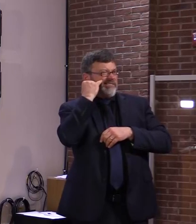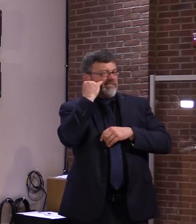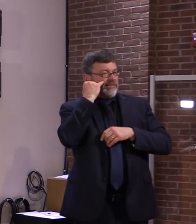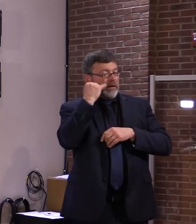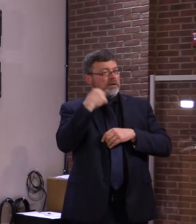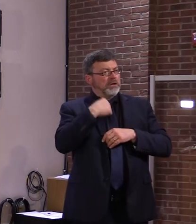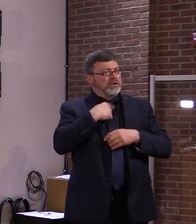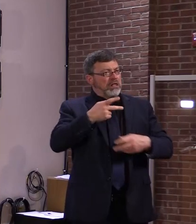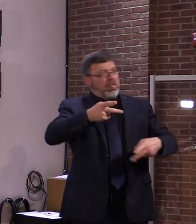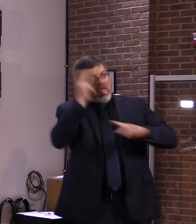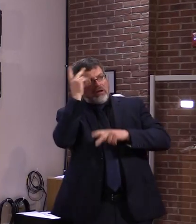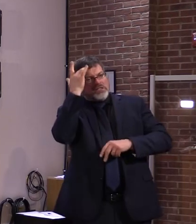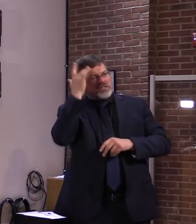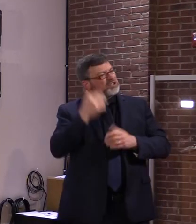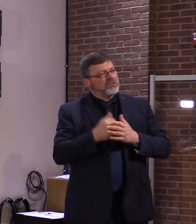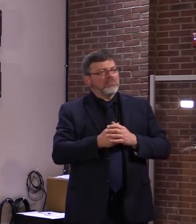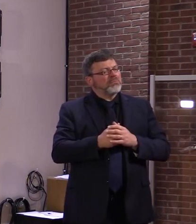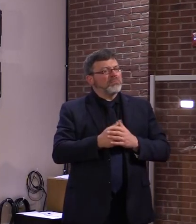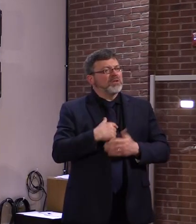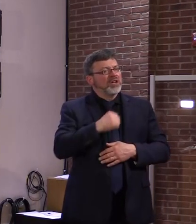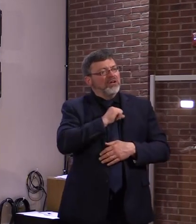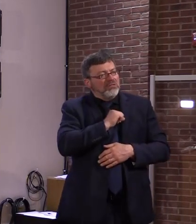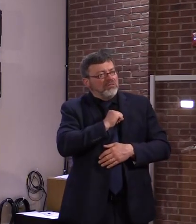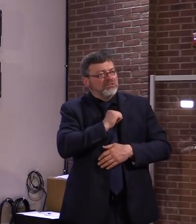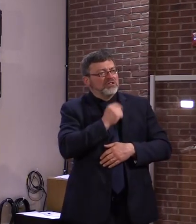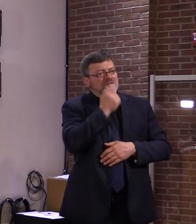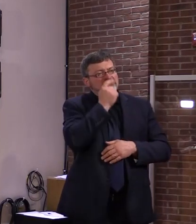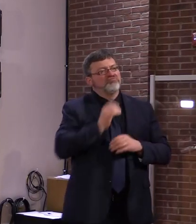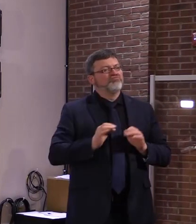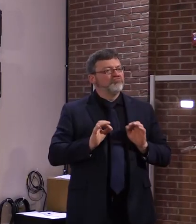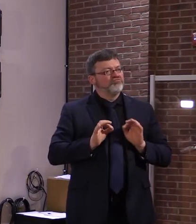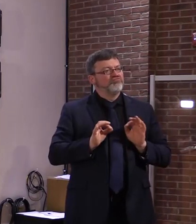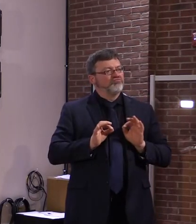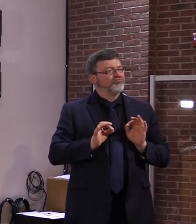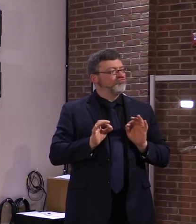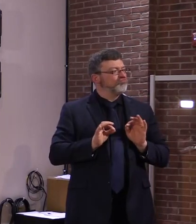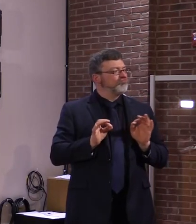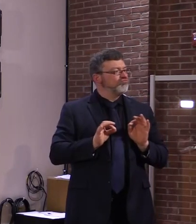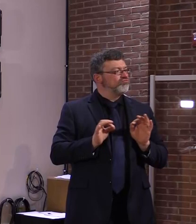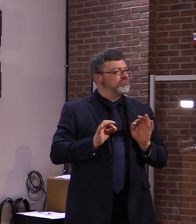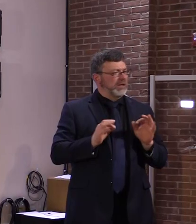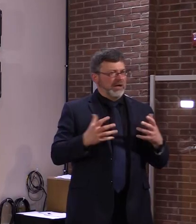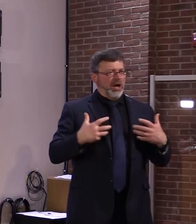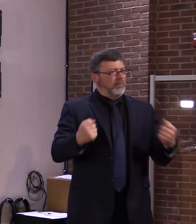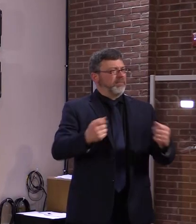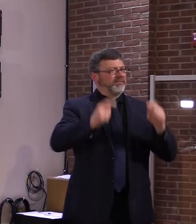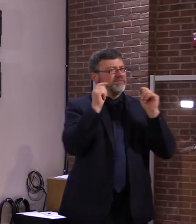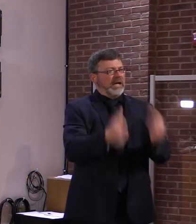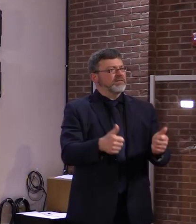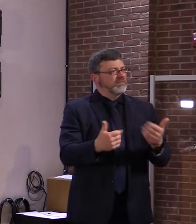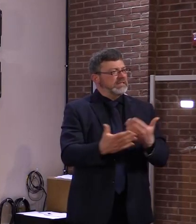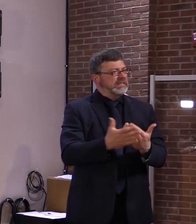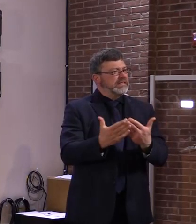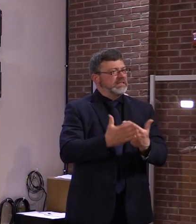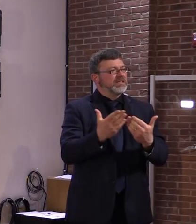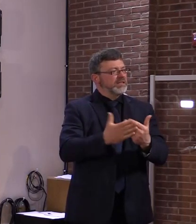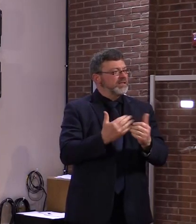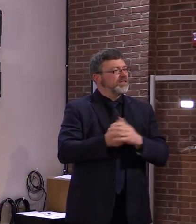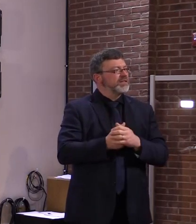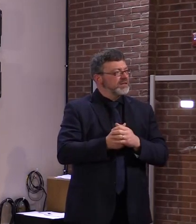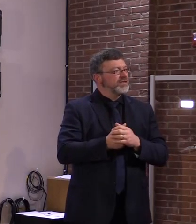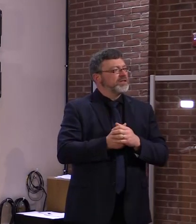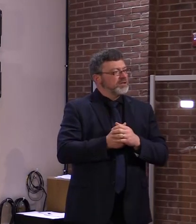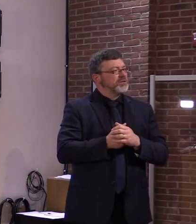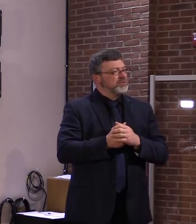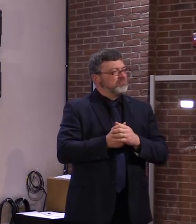of transmissibility of virus from vaccinated individuals. All of this points to the confidence